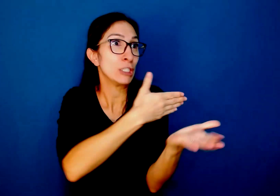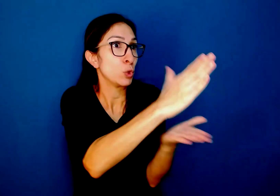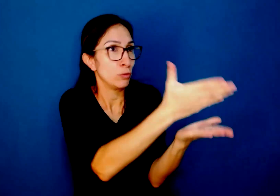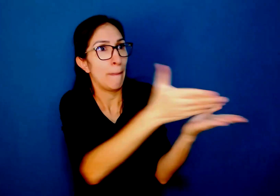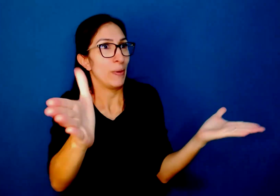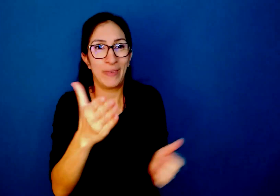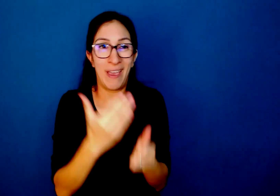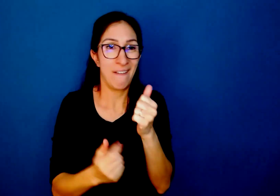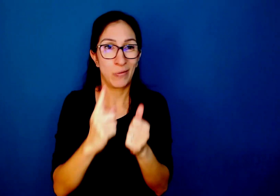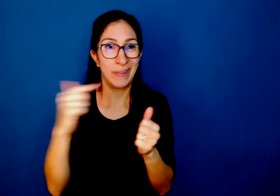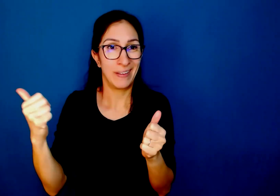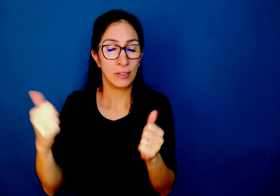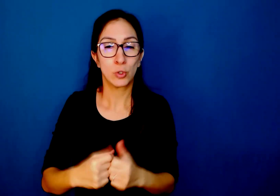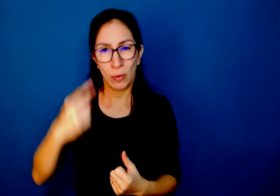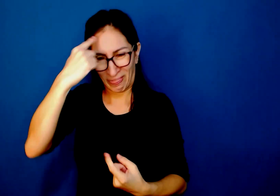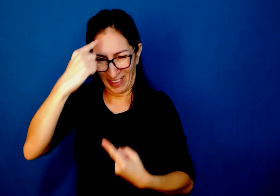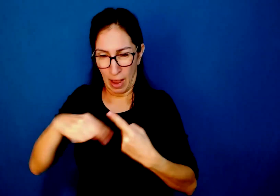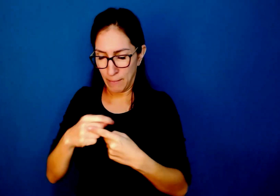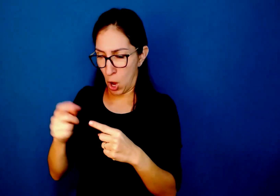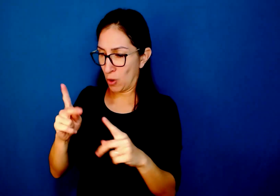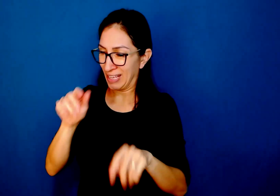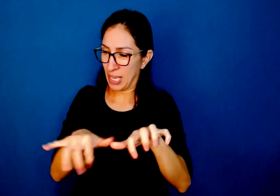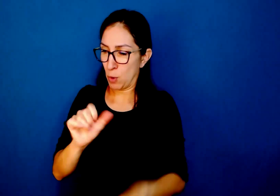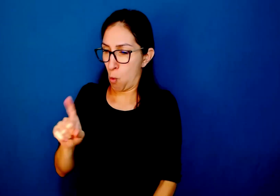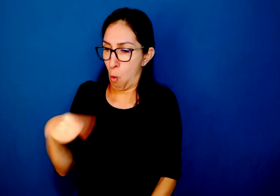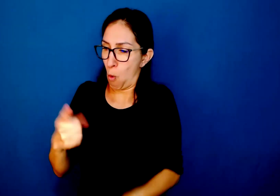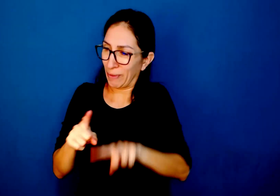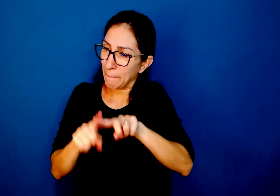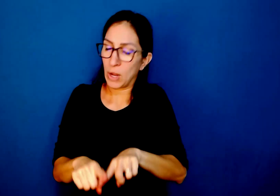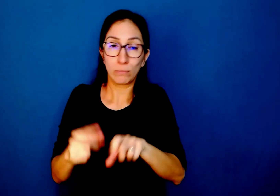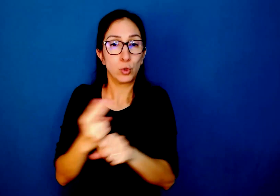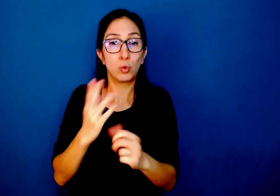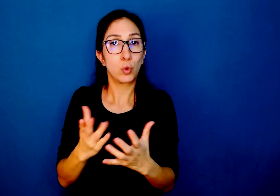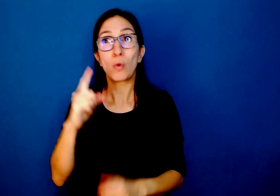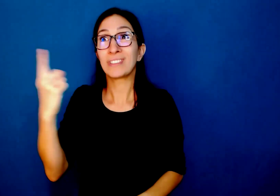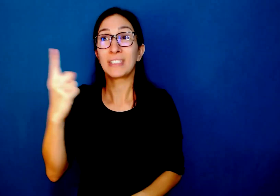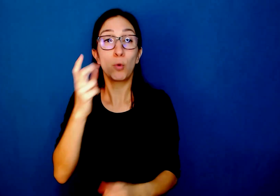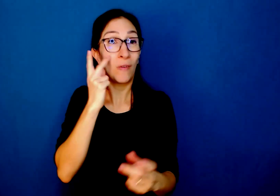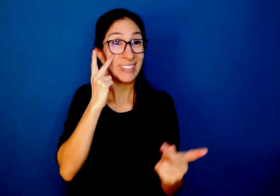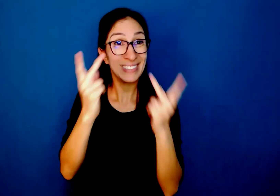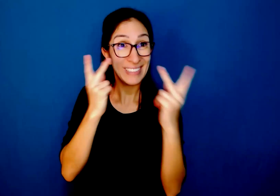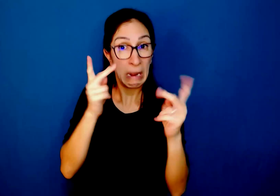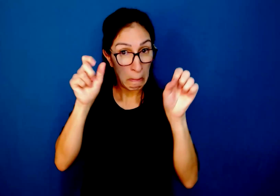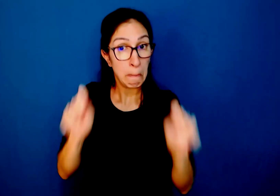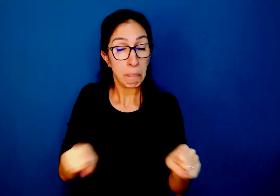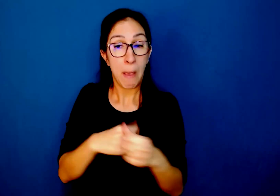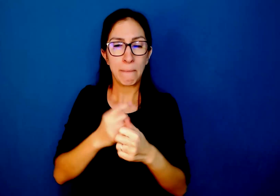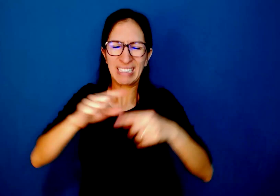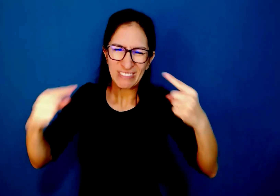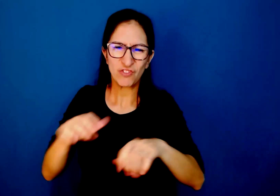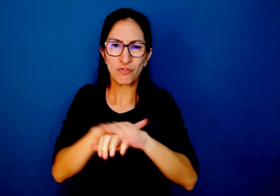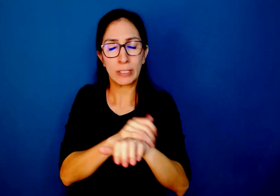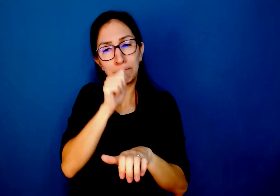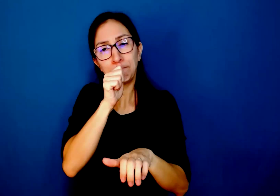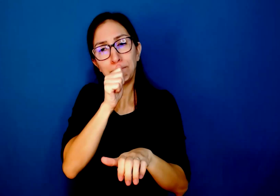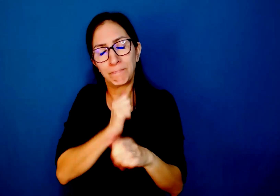think about the keyboard only sighted user. We talked about that sprained wrist earlier, for example. So it wastes time, it adds frustration, and tells